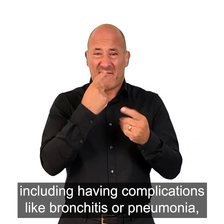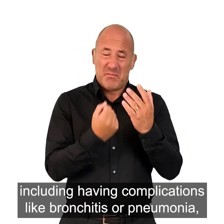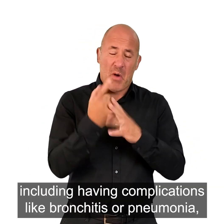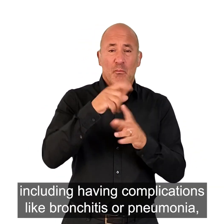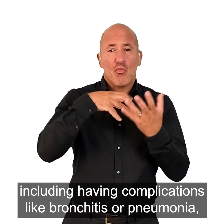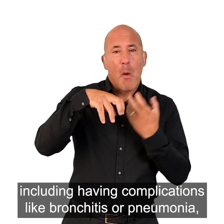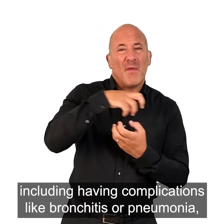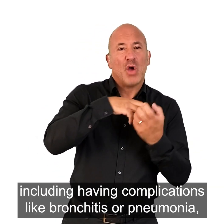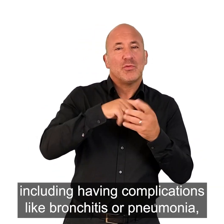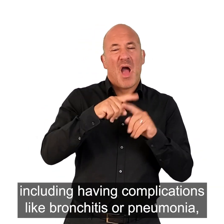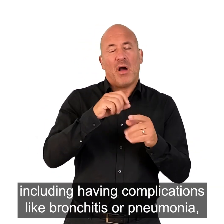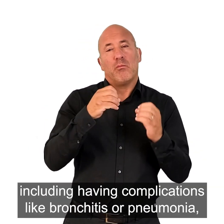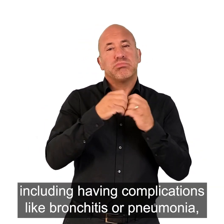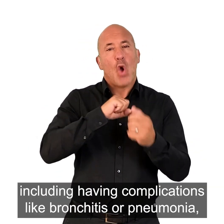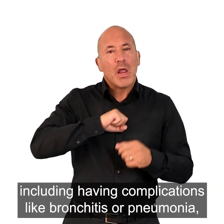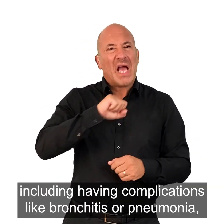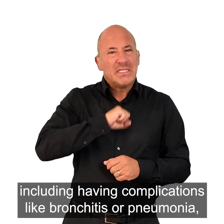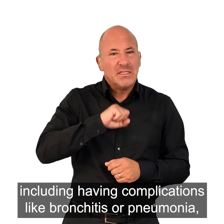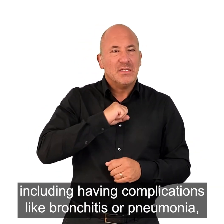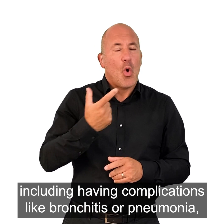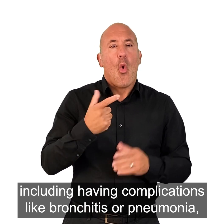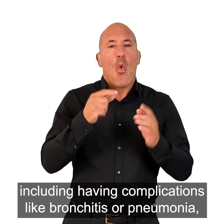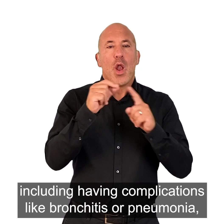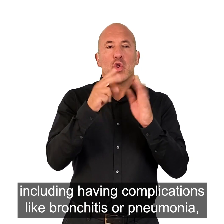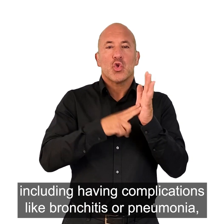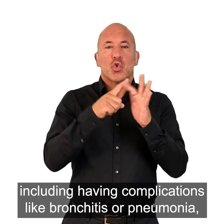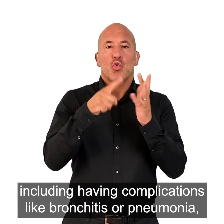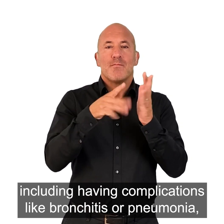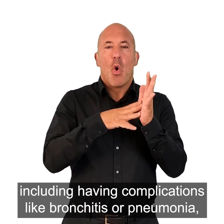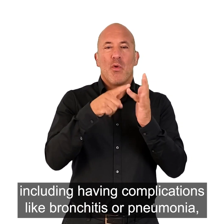including having complications like bronchitis or pneumonia.